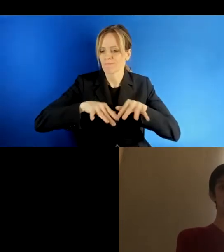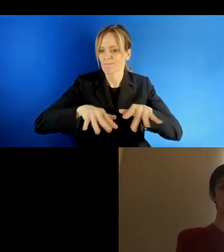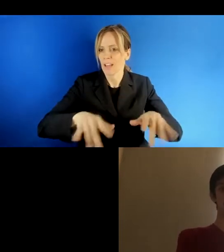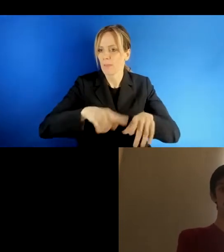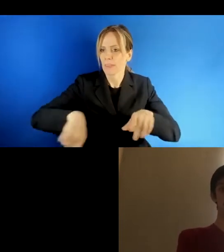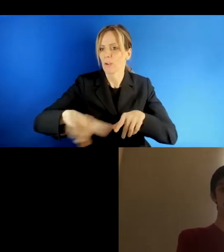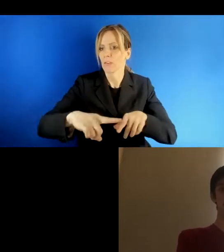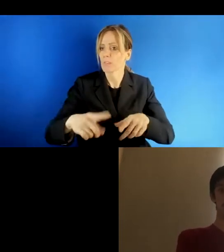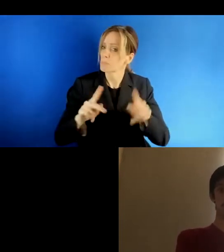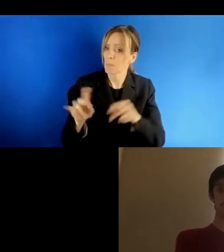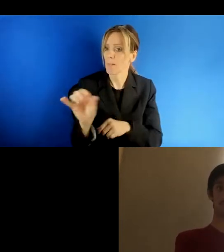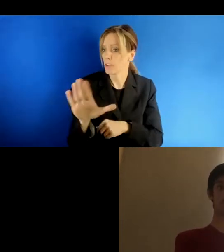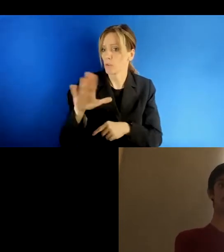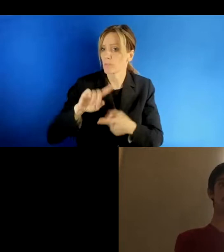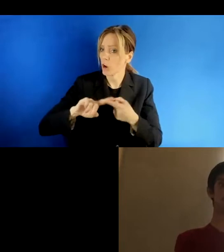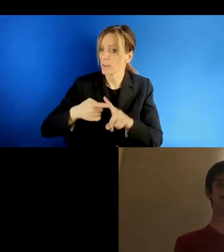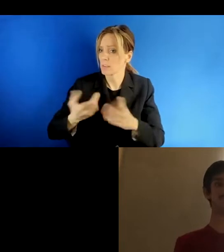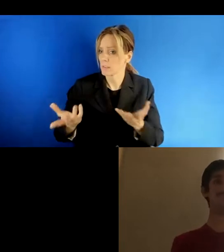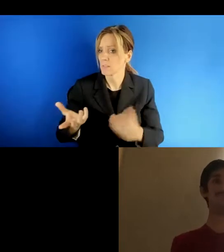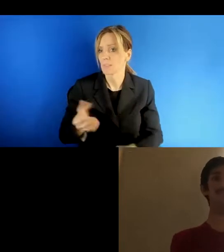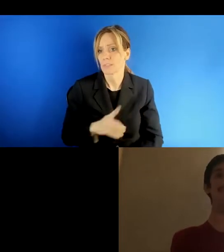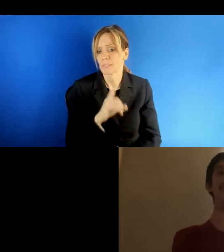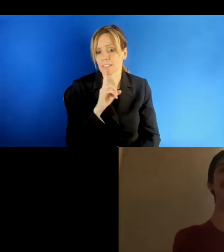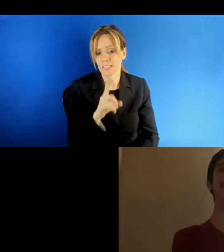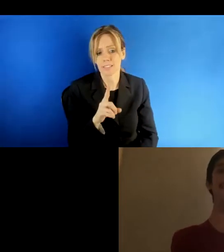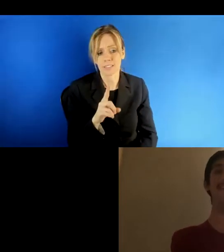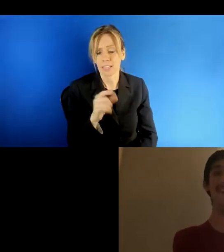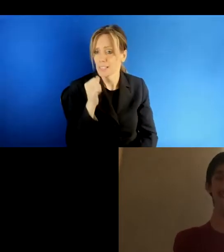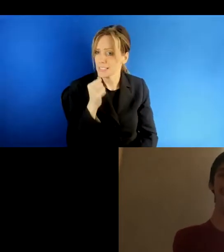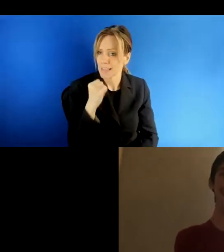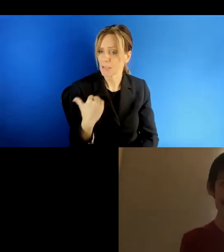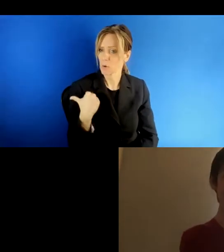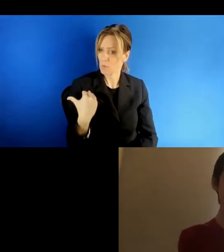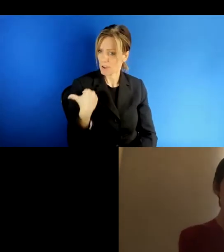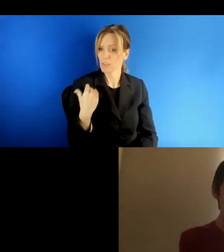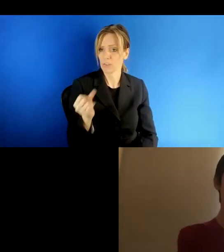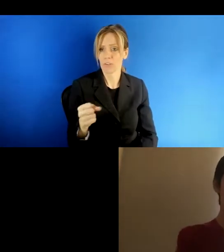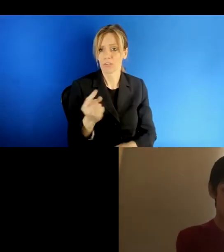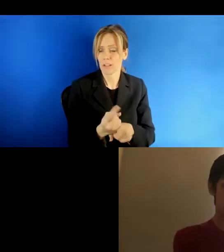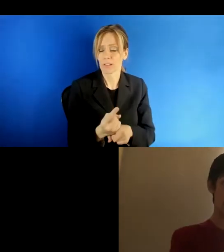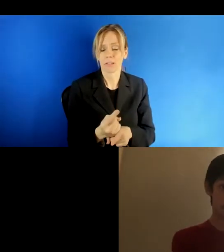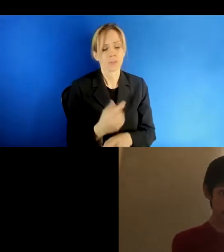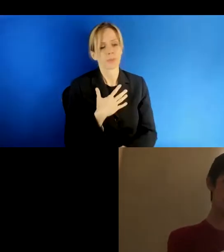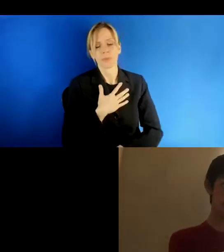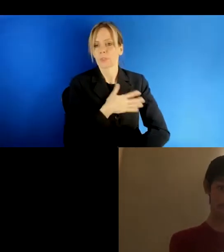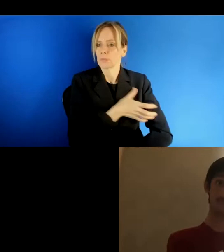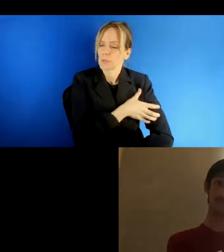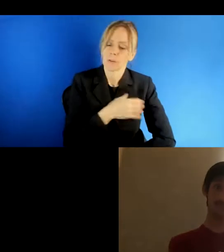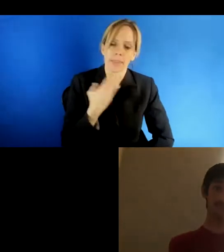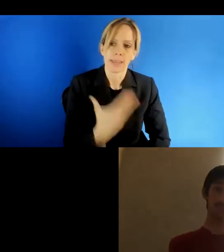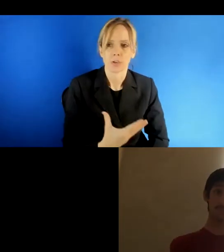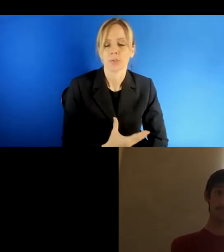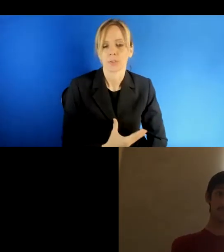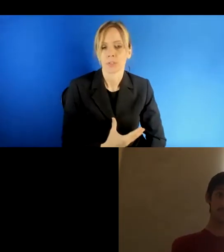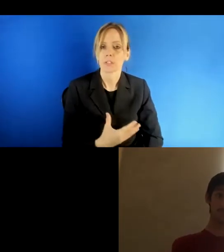friend. Yeah, that's sort of a daily reminder, right? That's very powerful. Thank you. And on